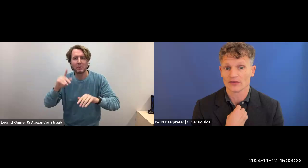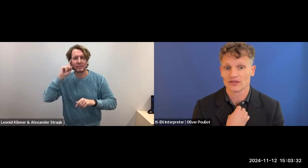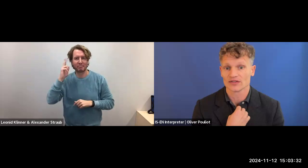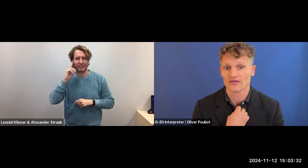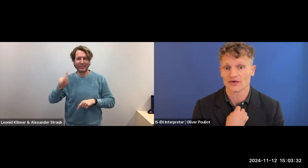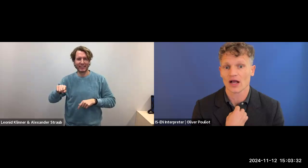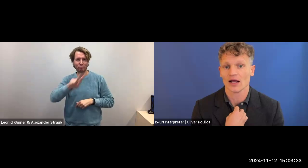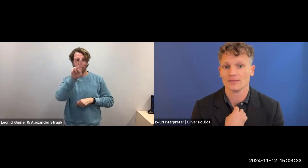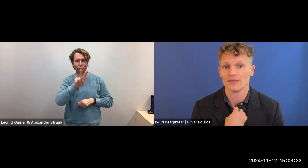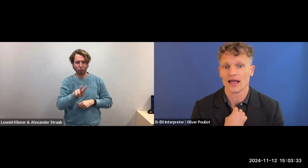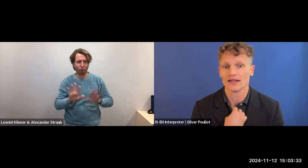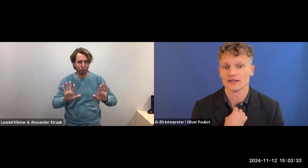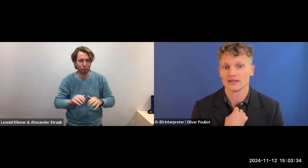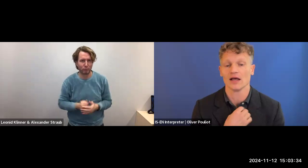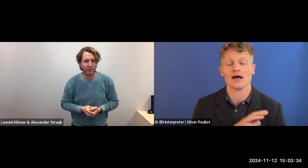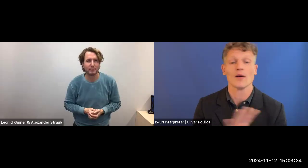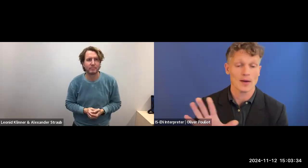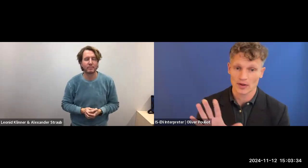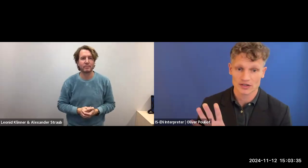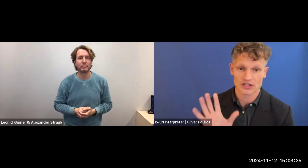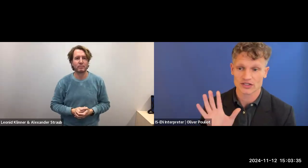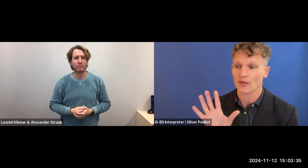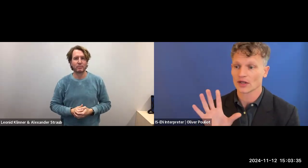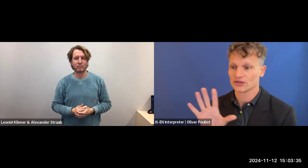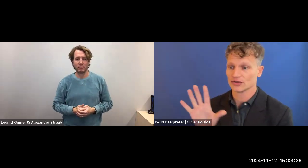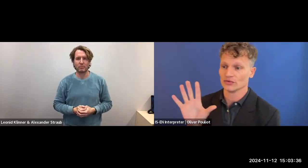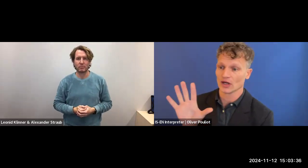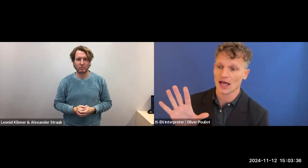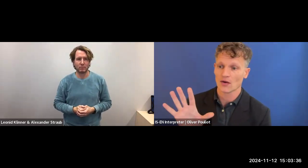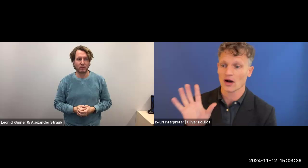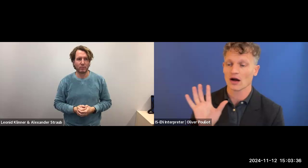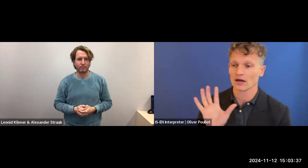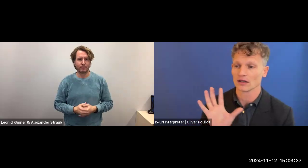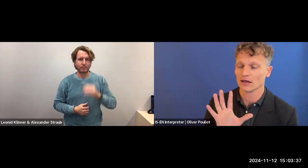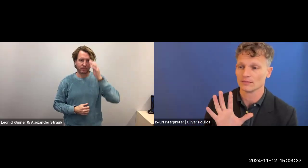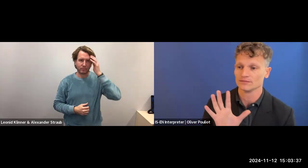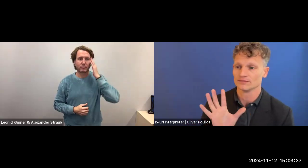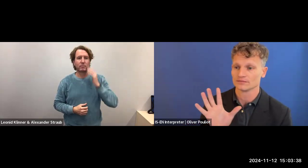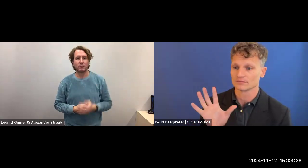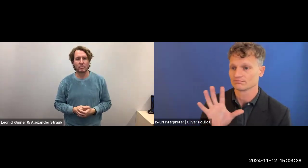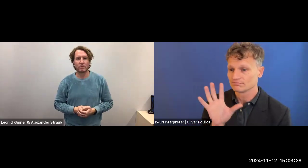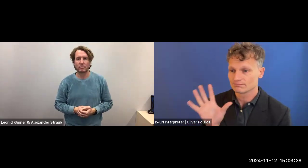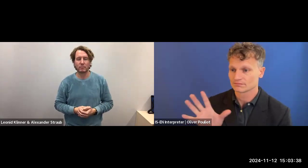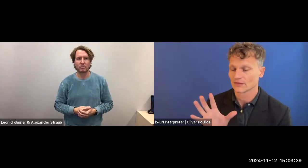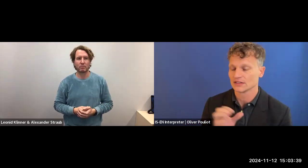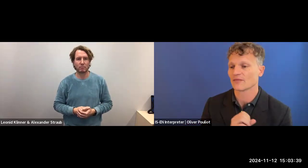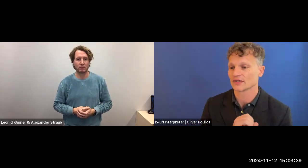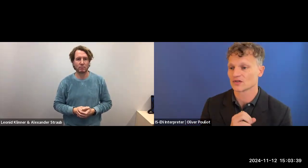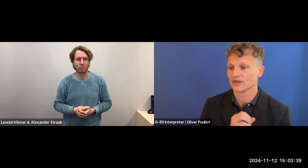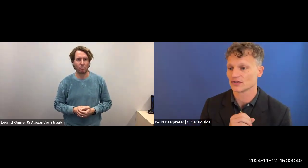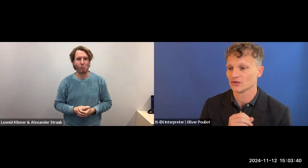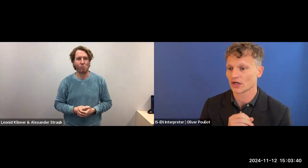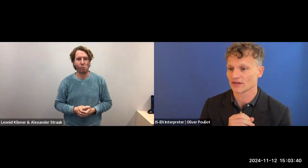descriptors around CEFR. And apologies, I want to allow our